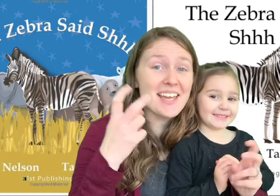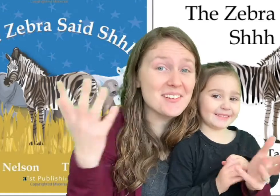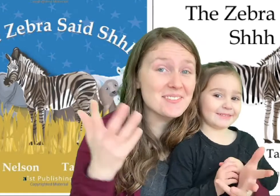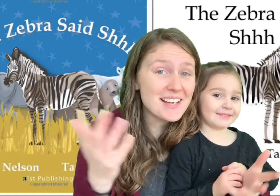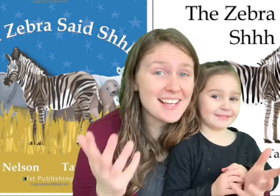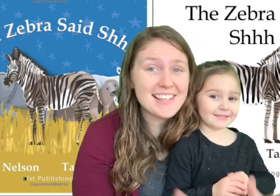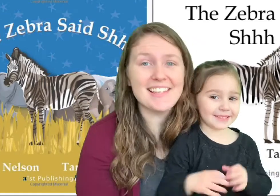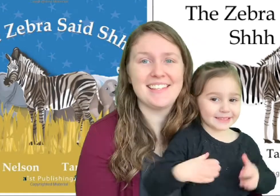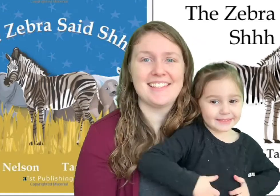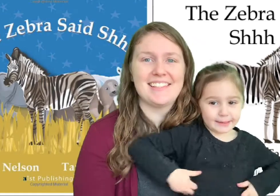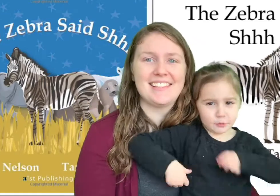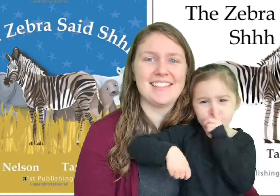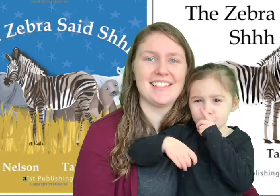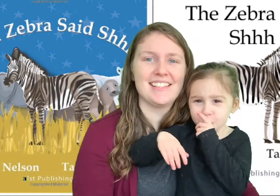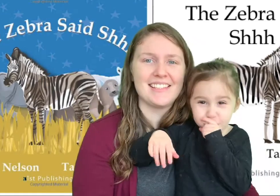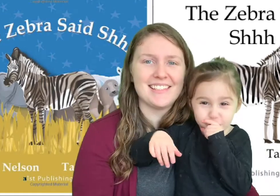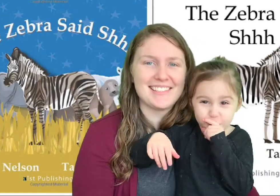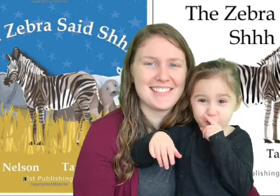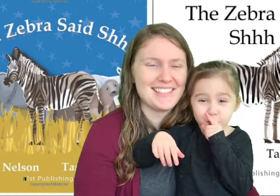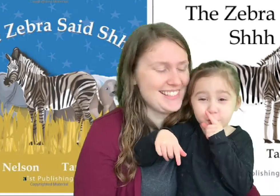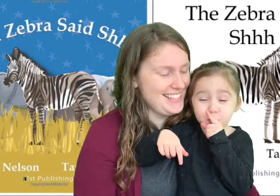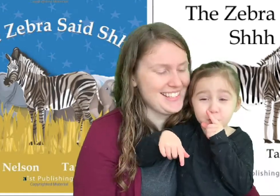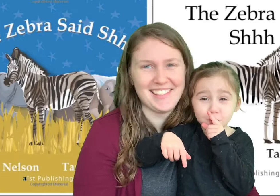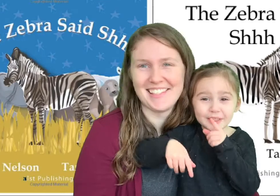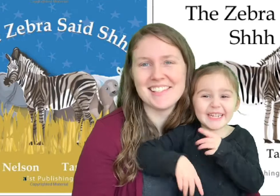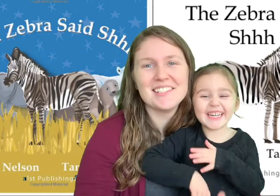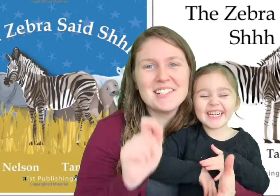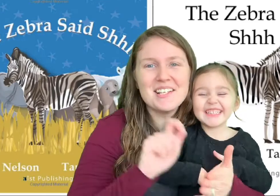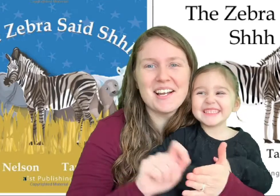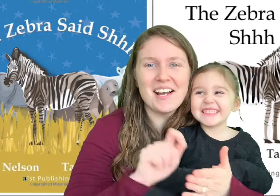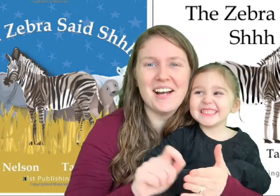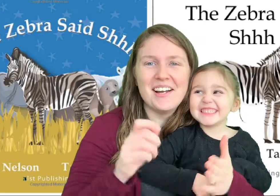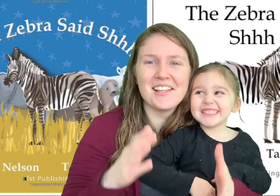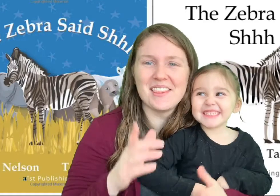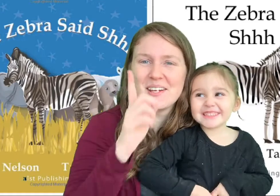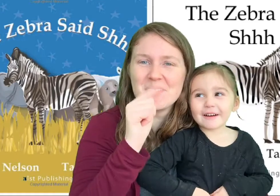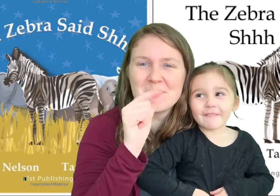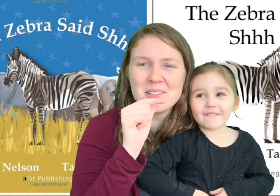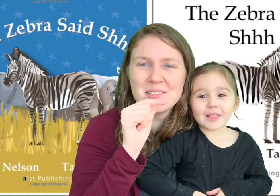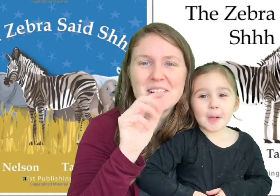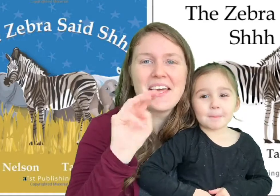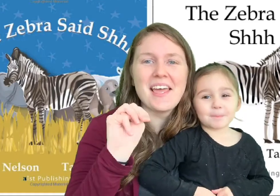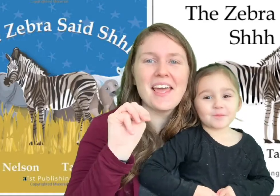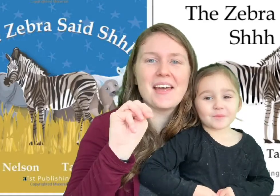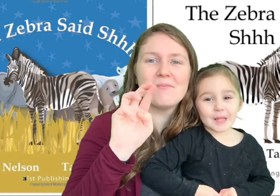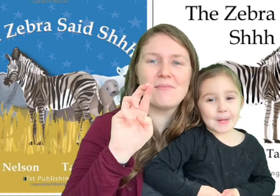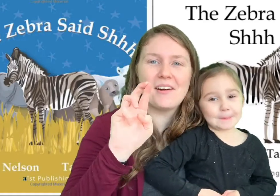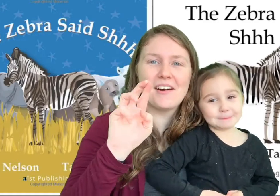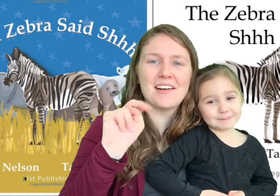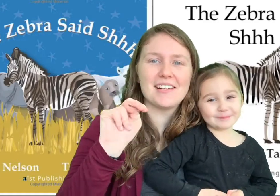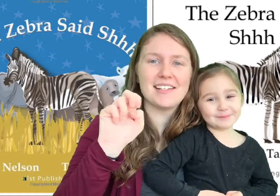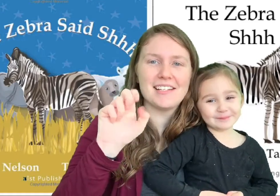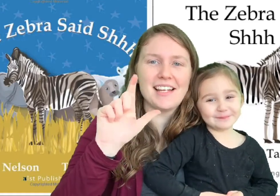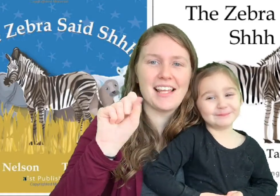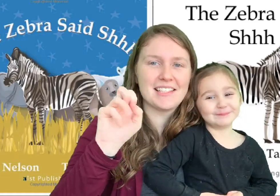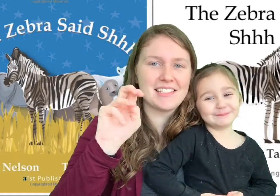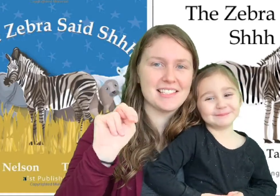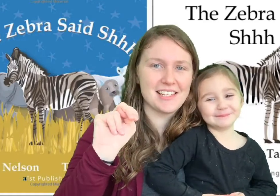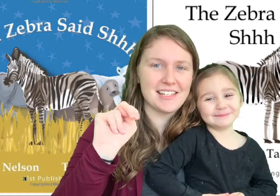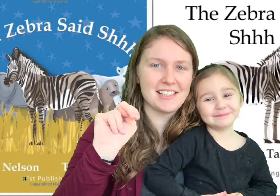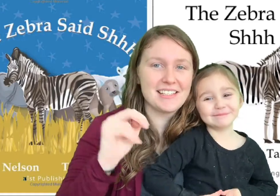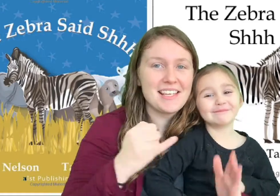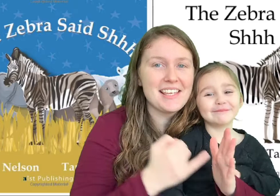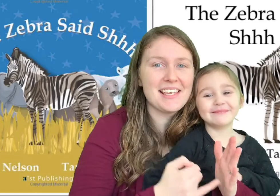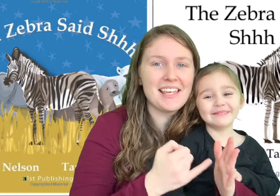The title is, The Zebra Said Shhh, written by M. R. Nelson,